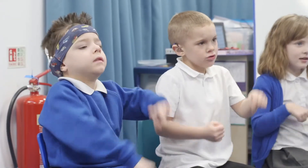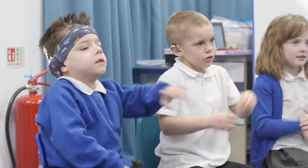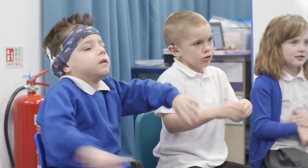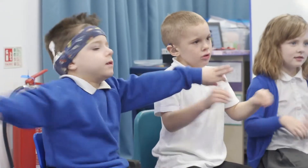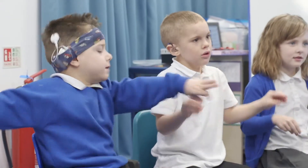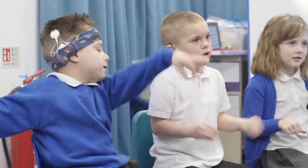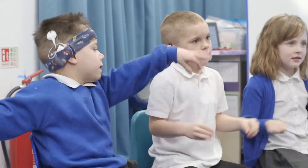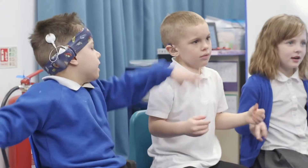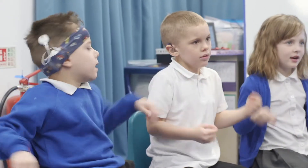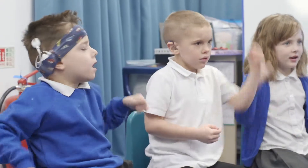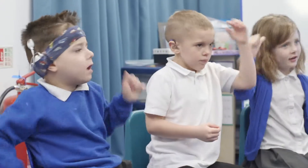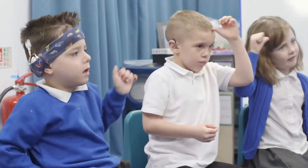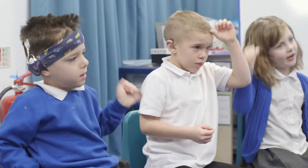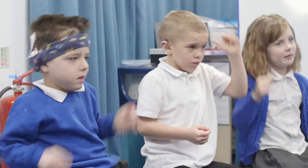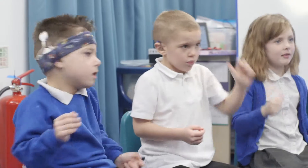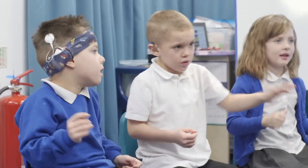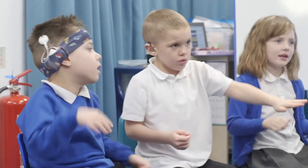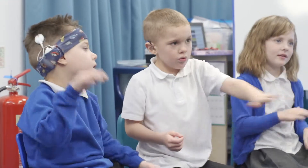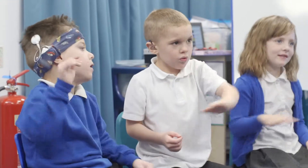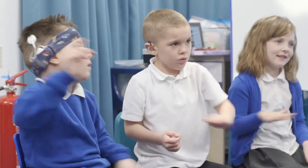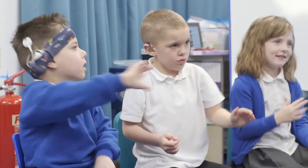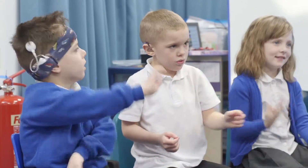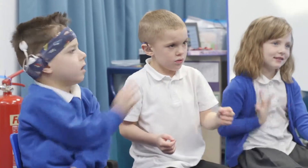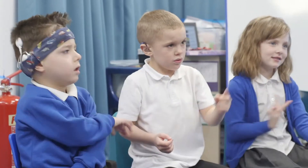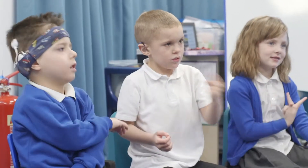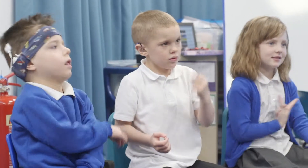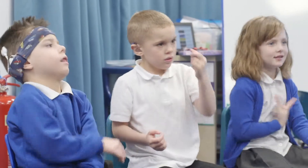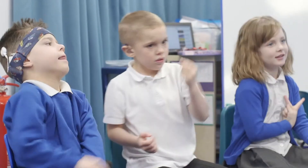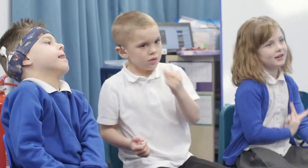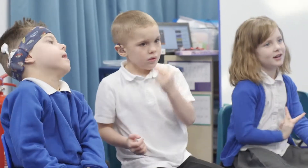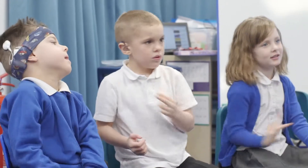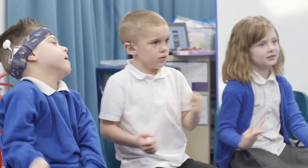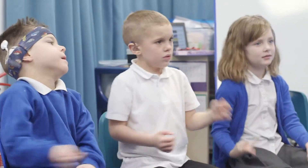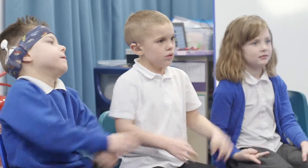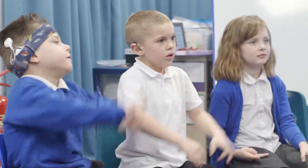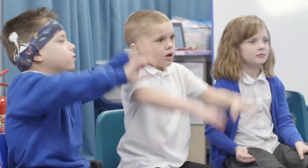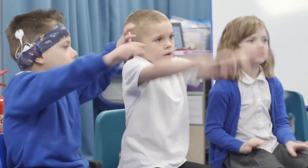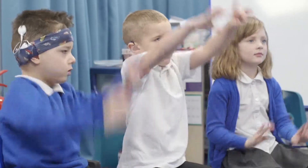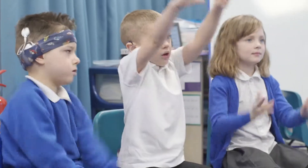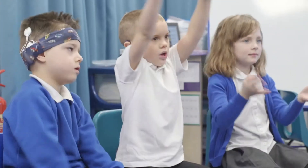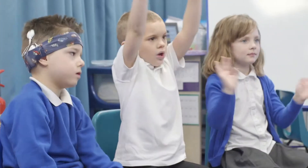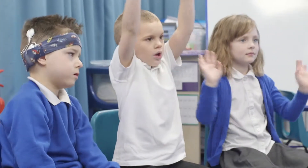to dust. I know that there's a place for us, for we are glorious.